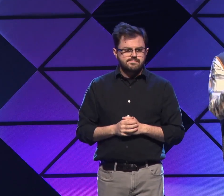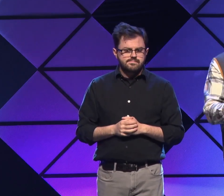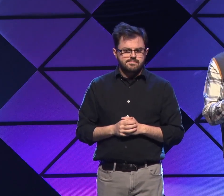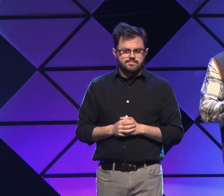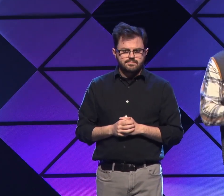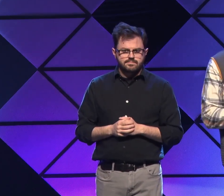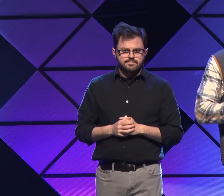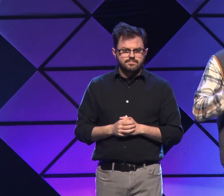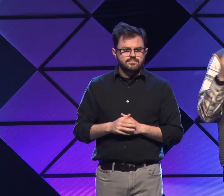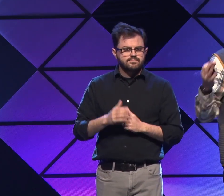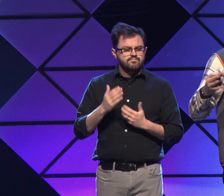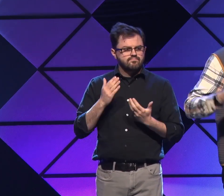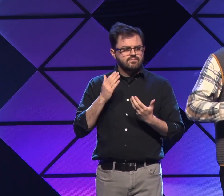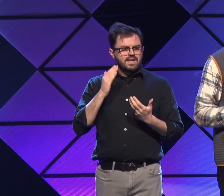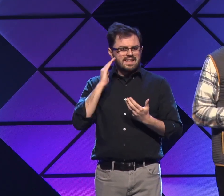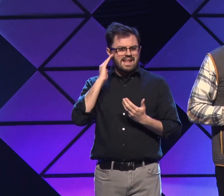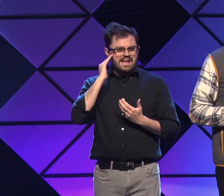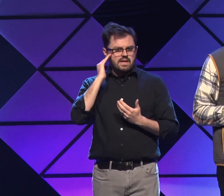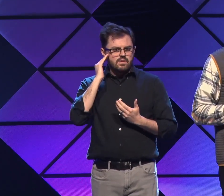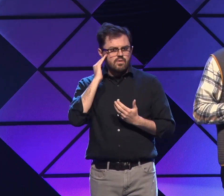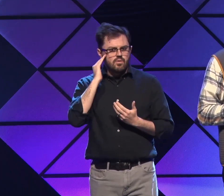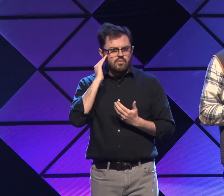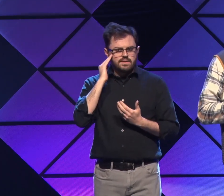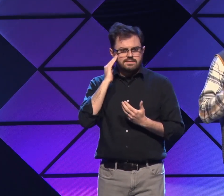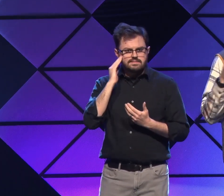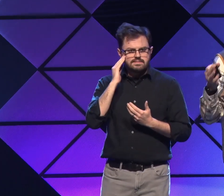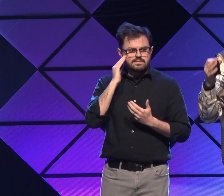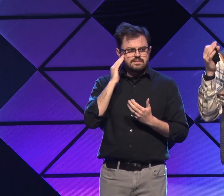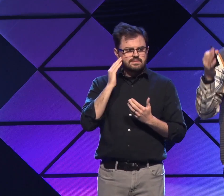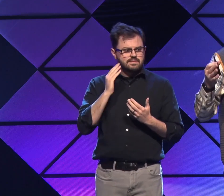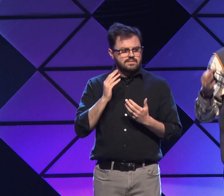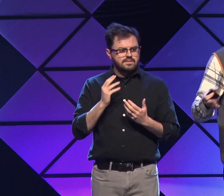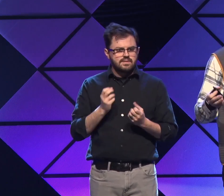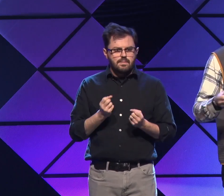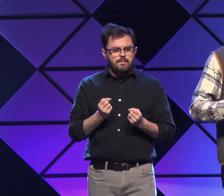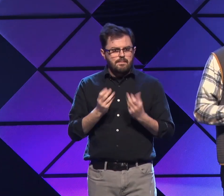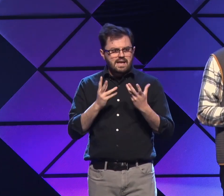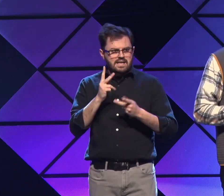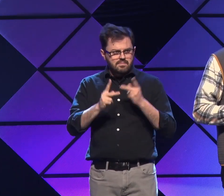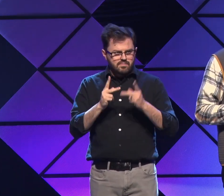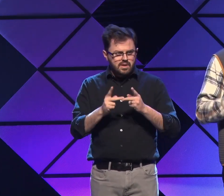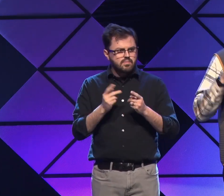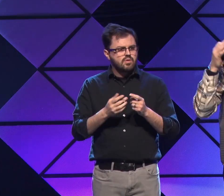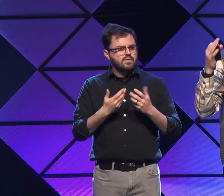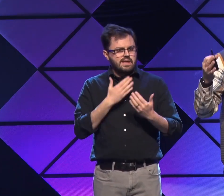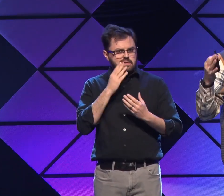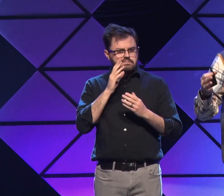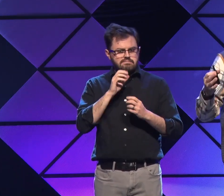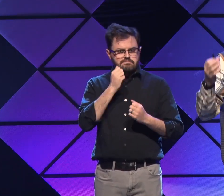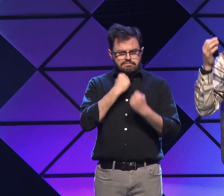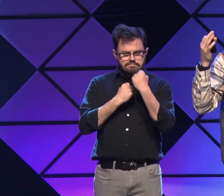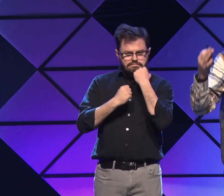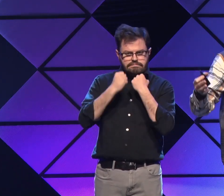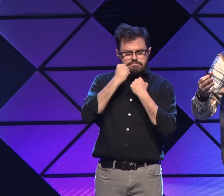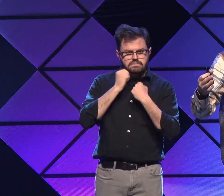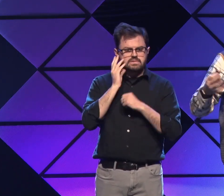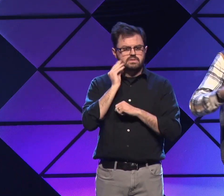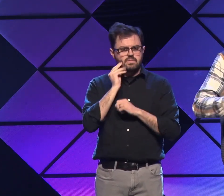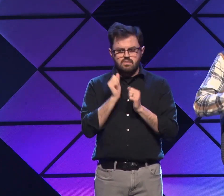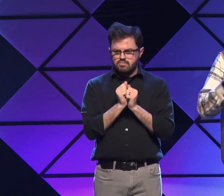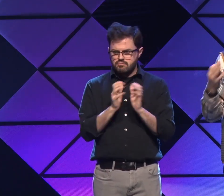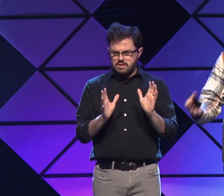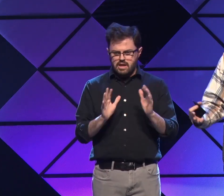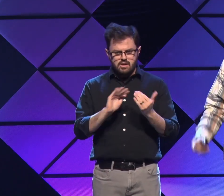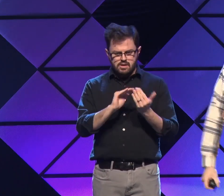I know how people walk through difficulties in life without community. It's very difficult, but I'm just super appreciative of